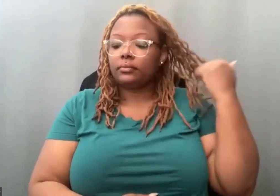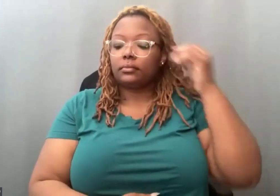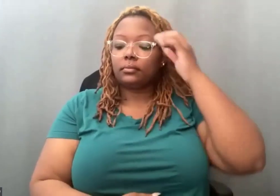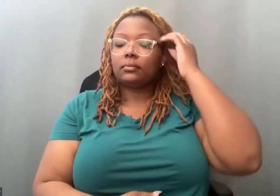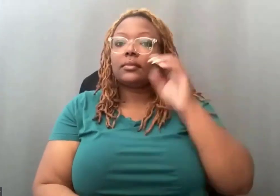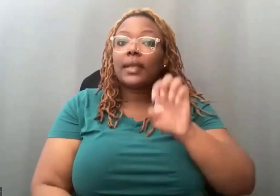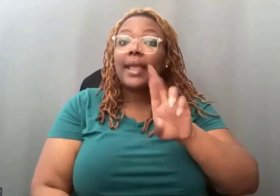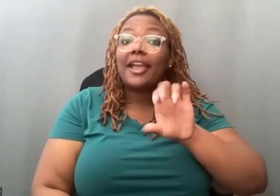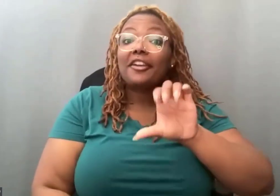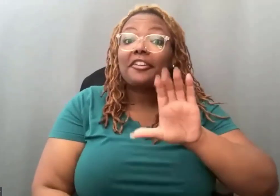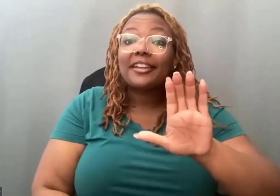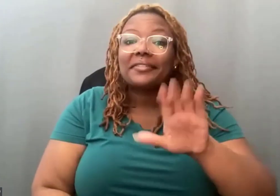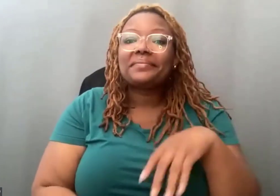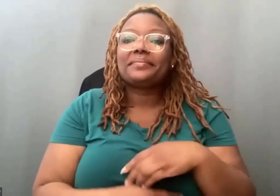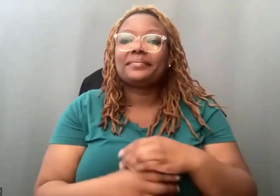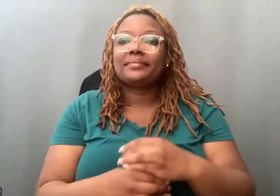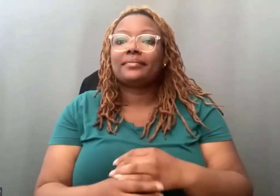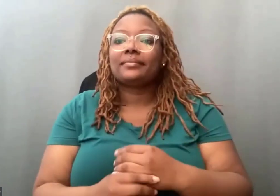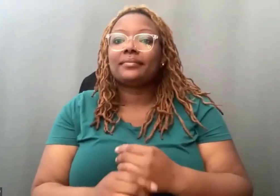Eric.